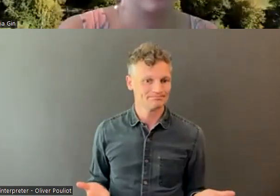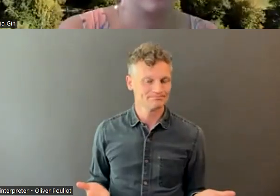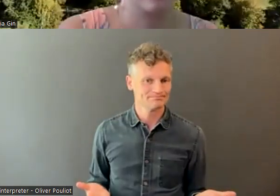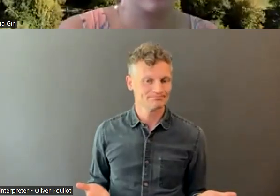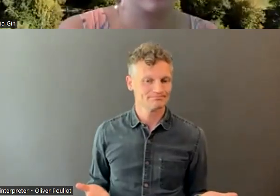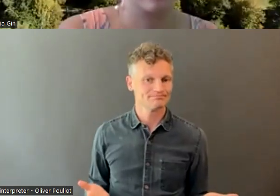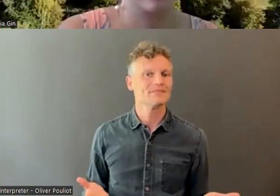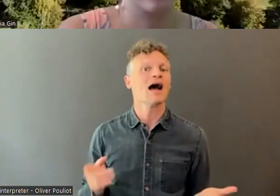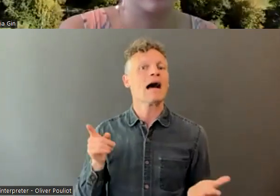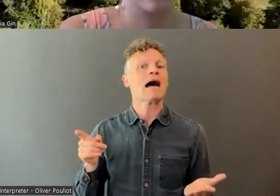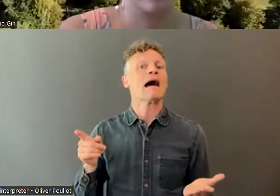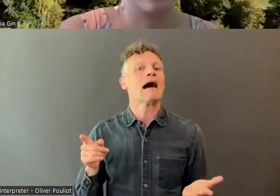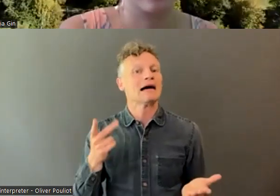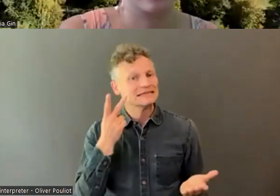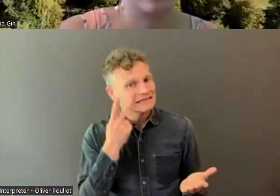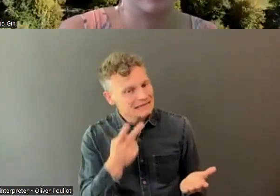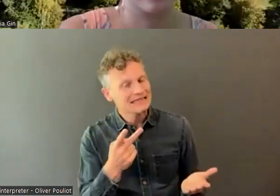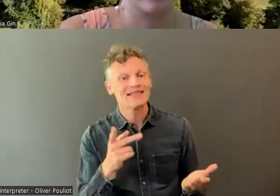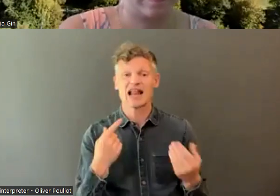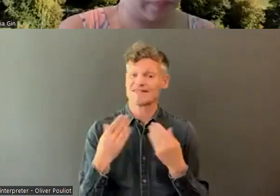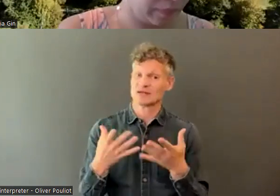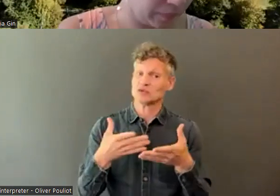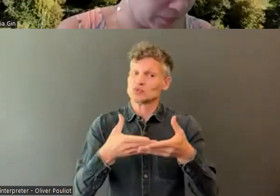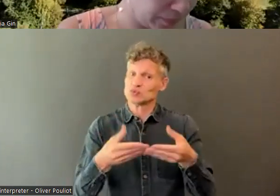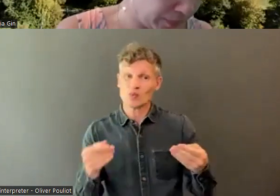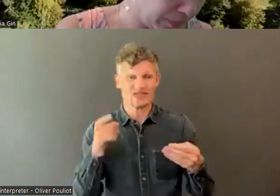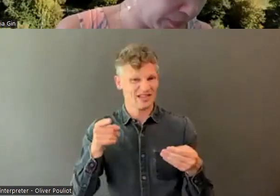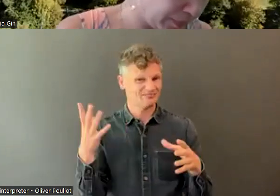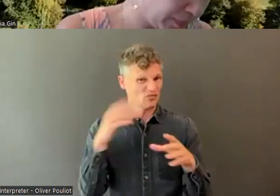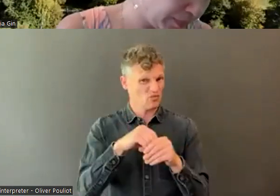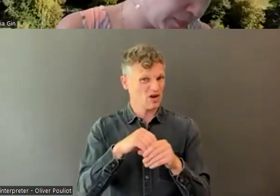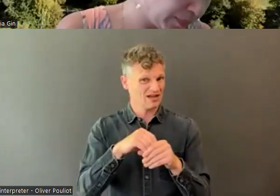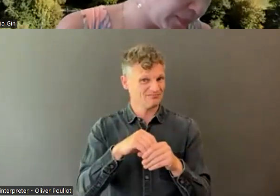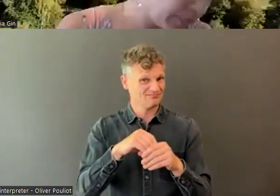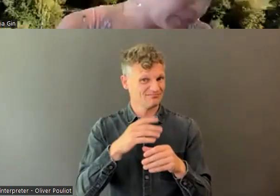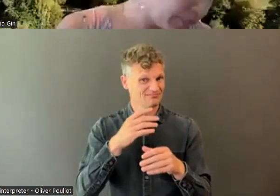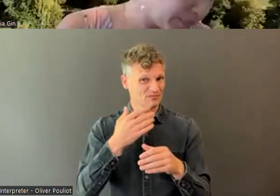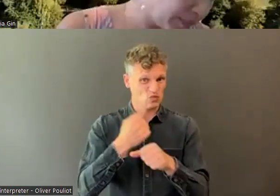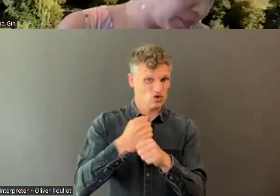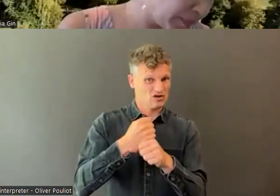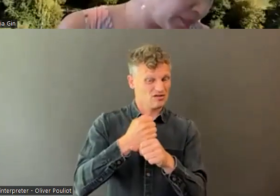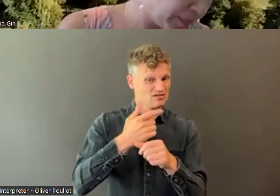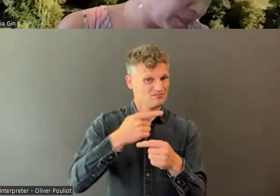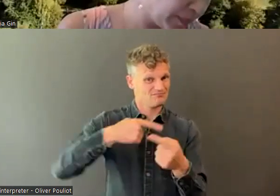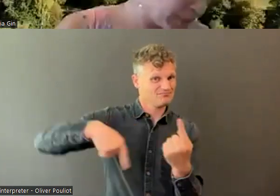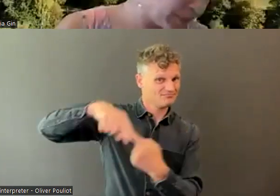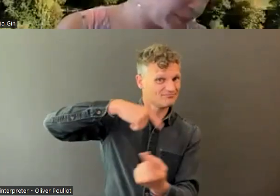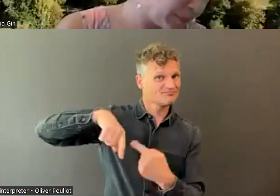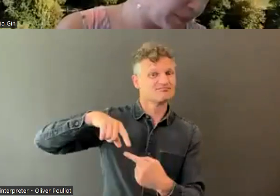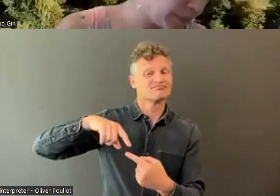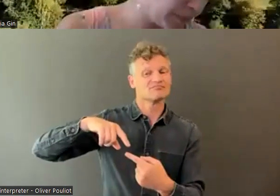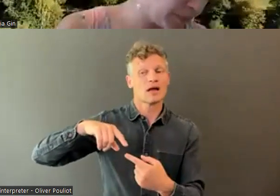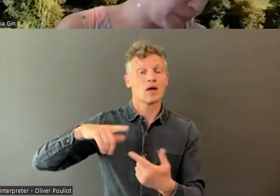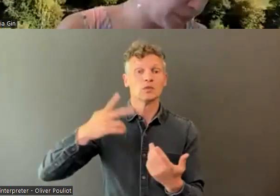think that is something to incorporate in the life cycle when you're procuring, because when you look at the individuals in